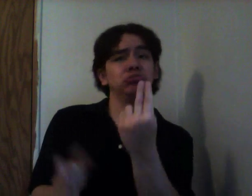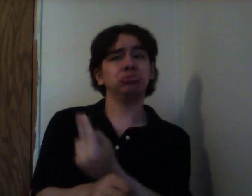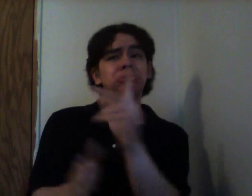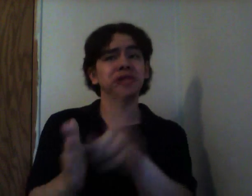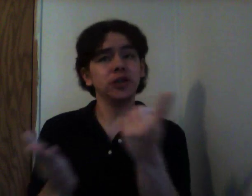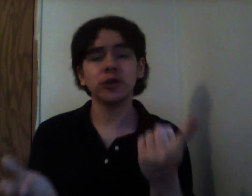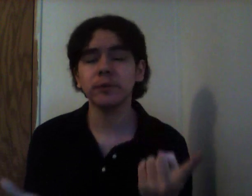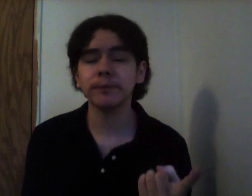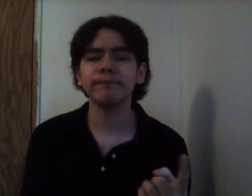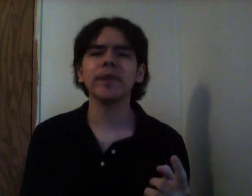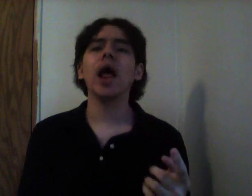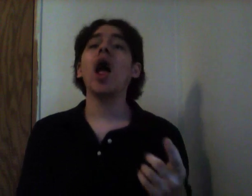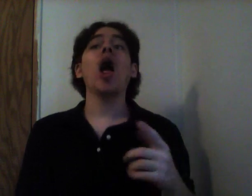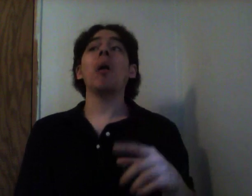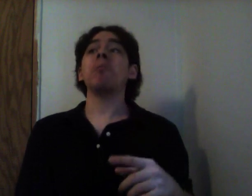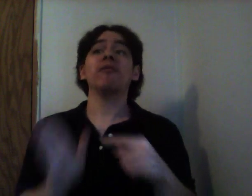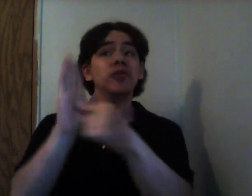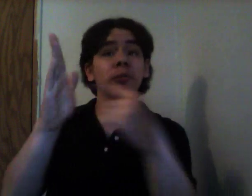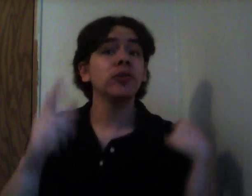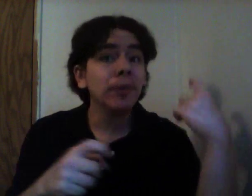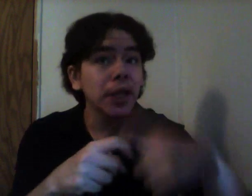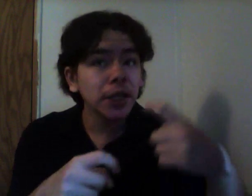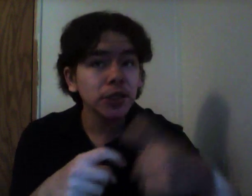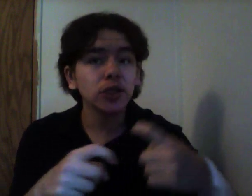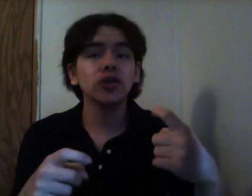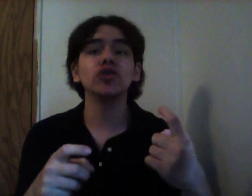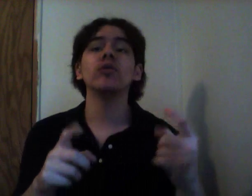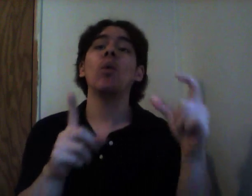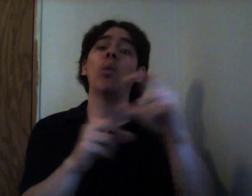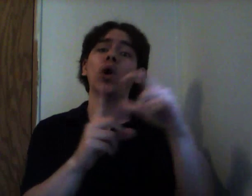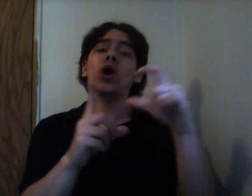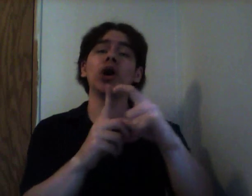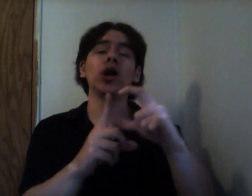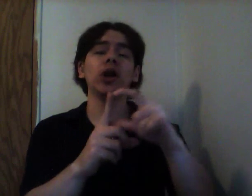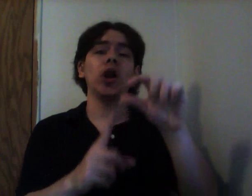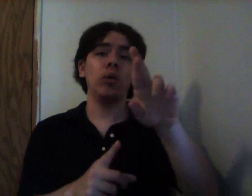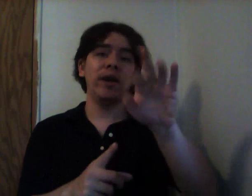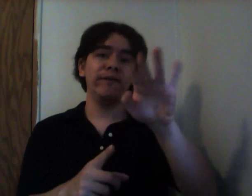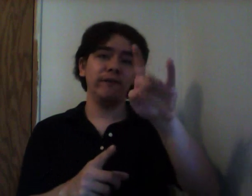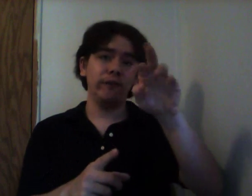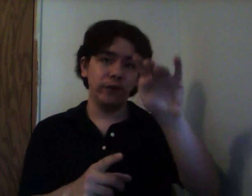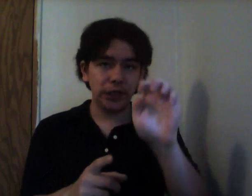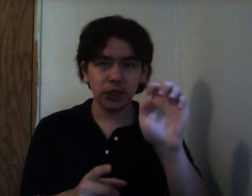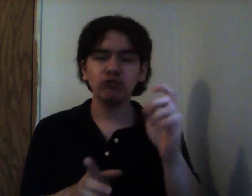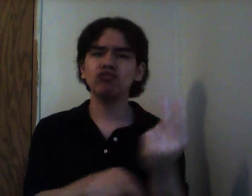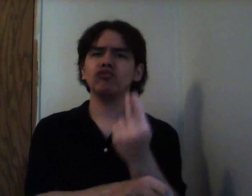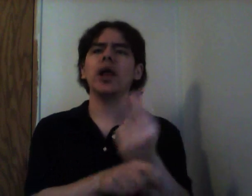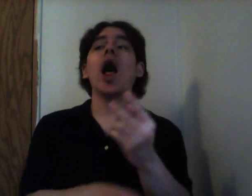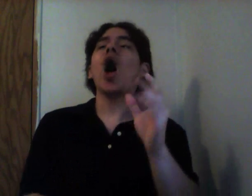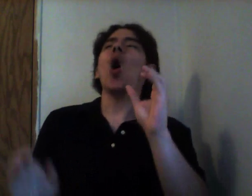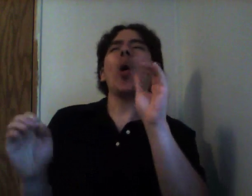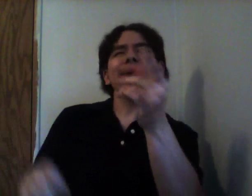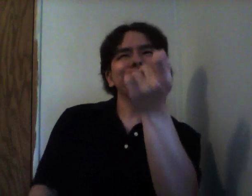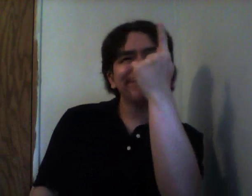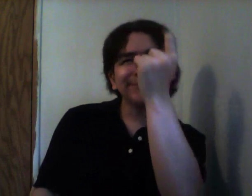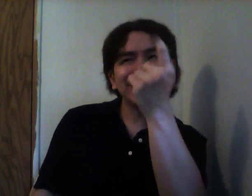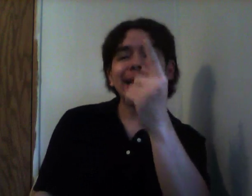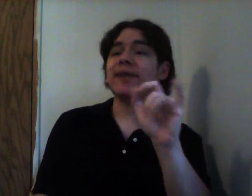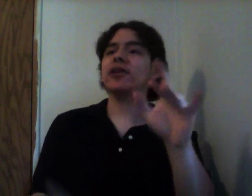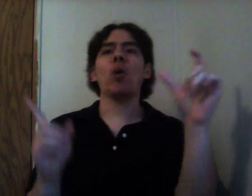reference, for instance, but that might be okay when you're translating a single word, but what if you're translating something a little bit